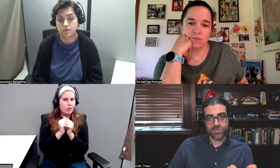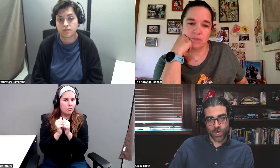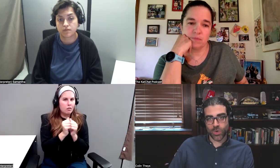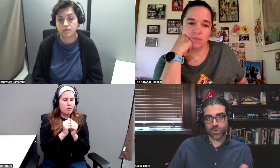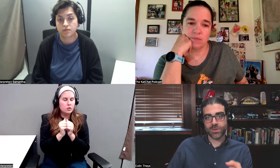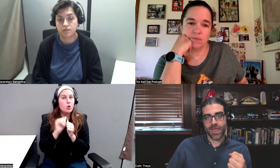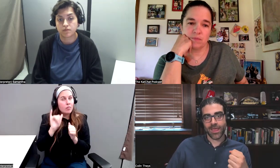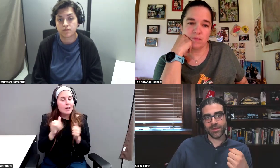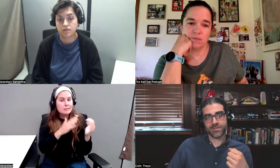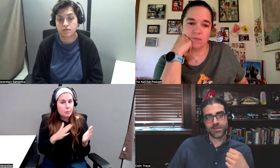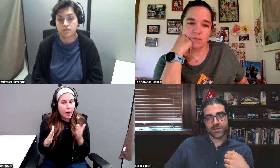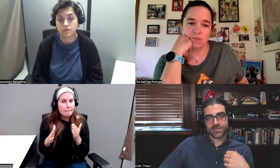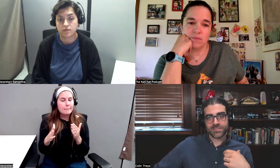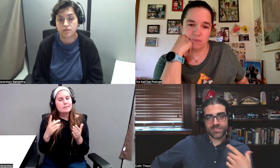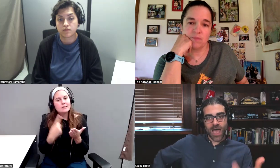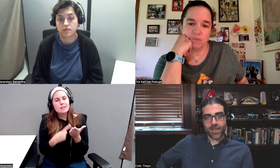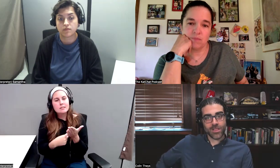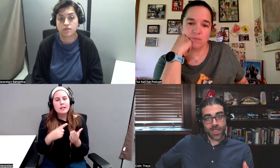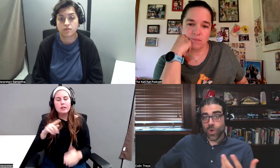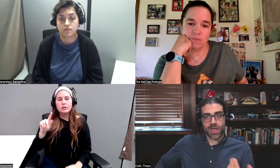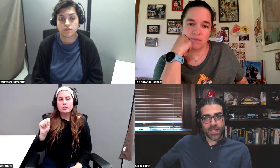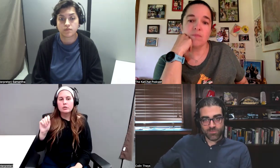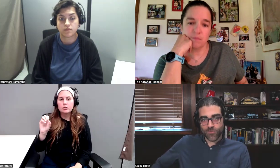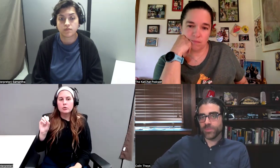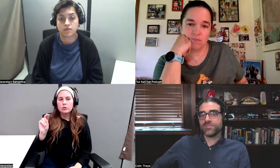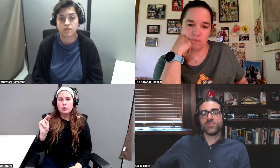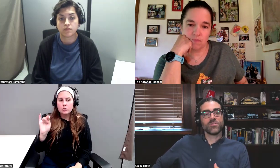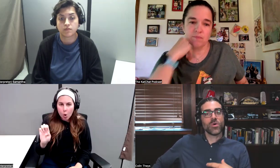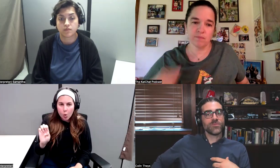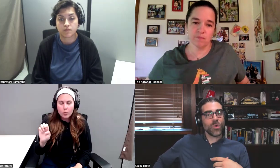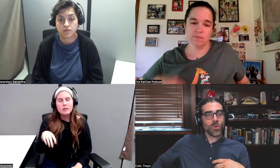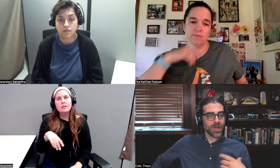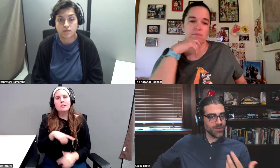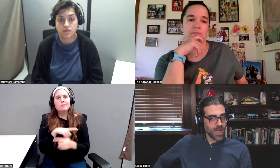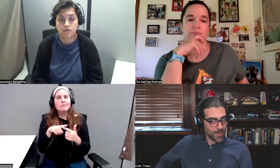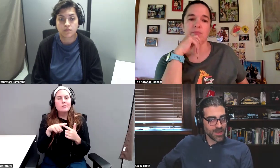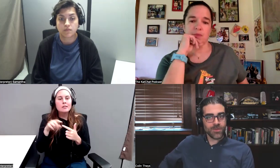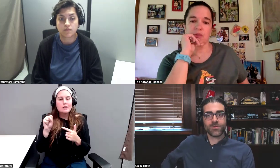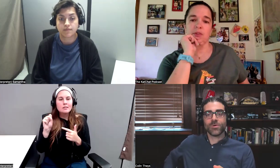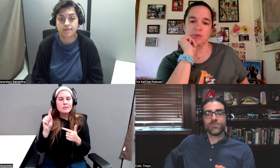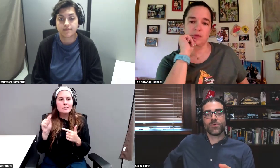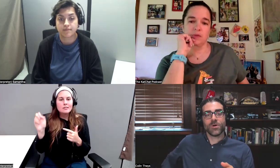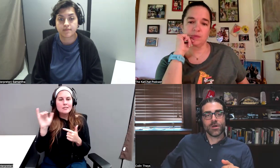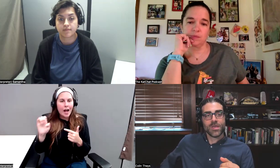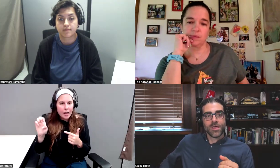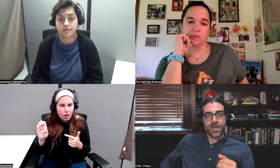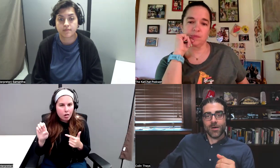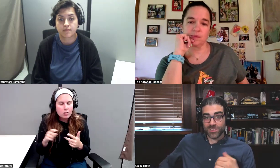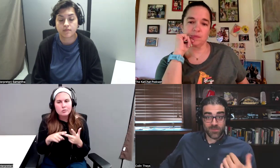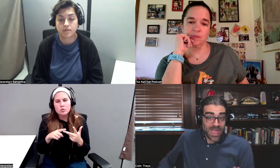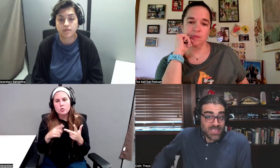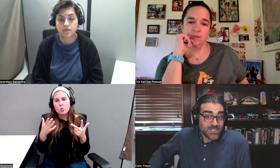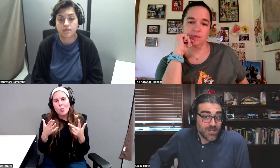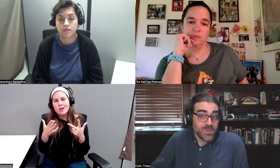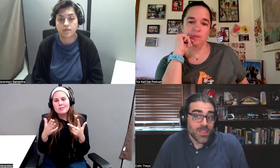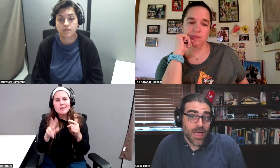about tone and style and like what kind of performances are you going for, what kind of comedy are you going for, what's